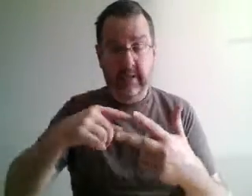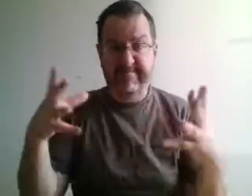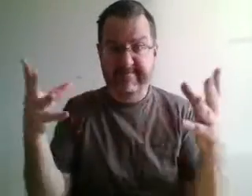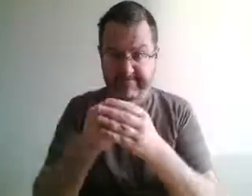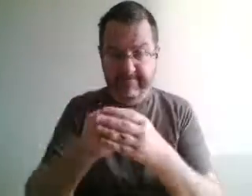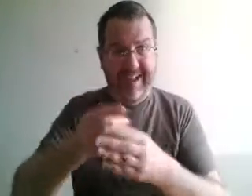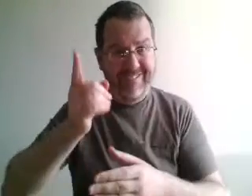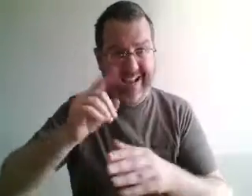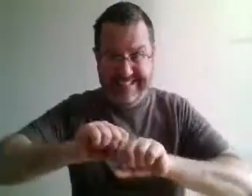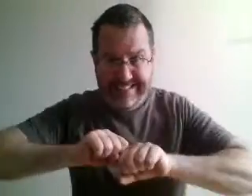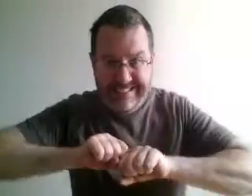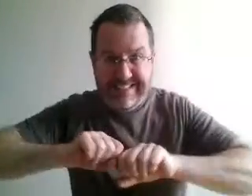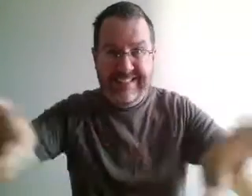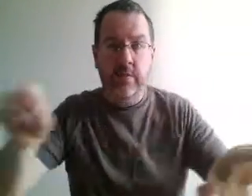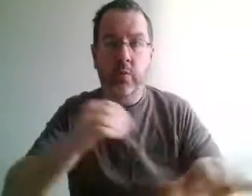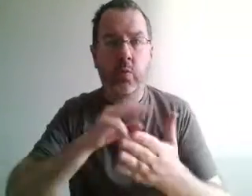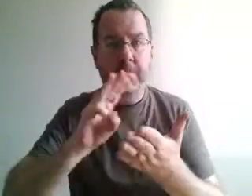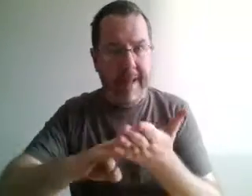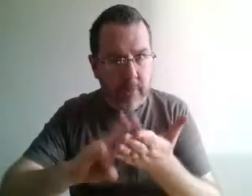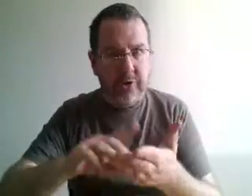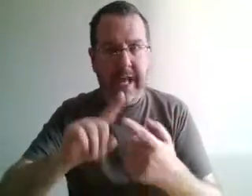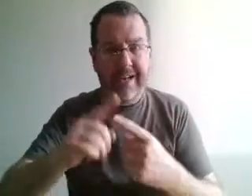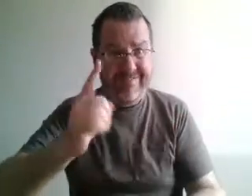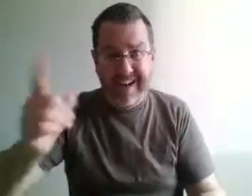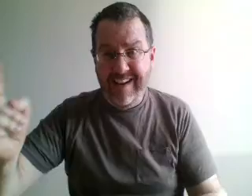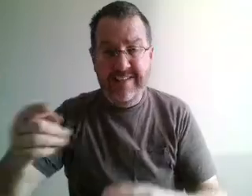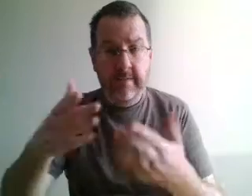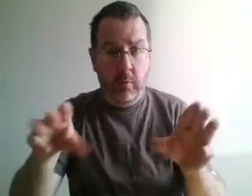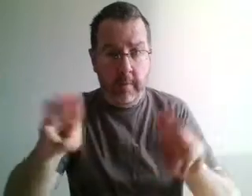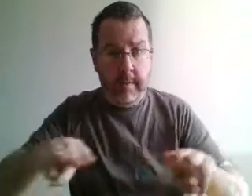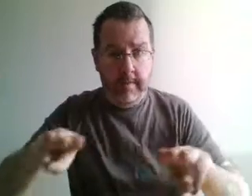members and helping to advise the public. So just to knock a few of those on the head,